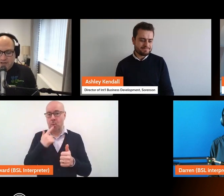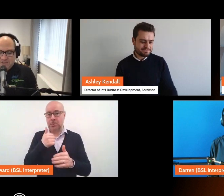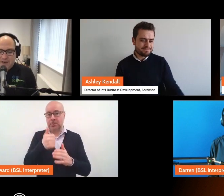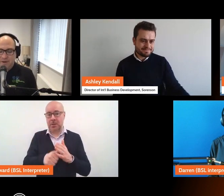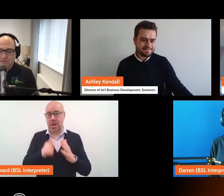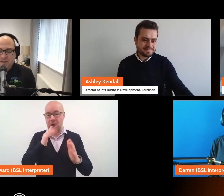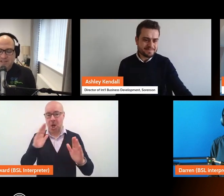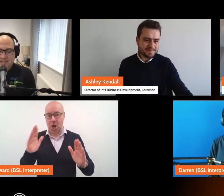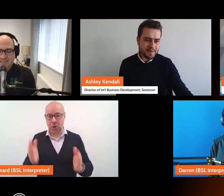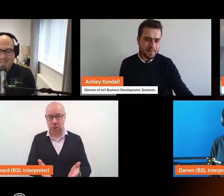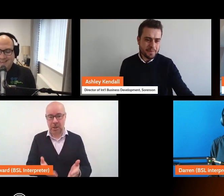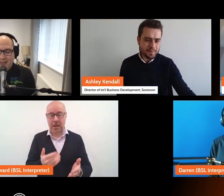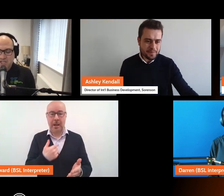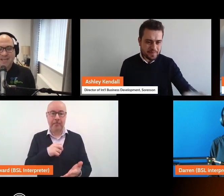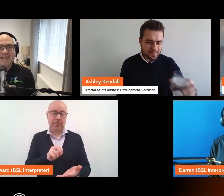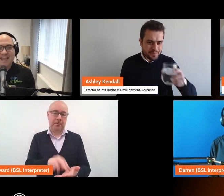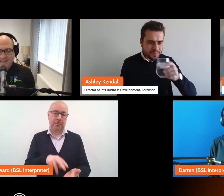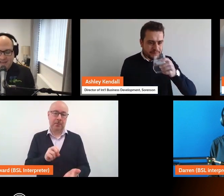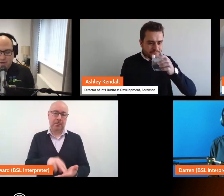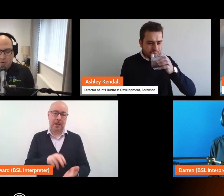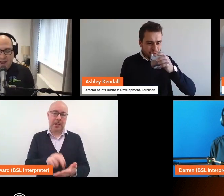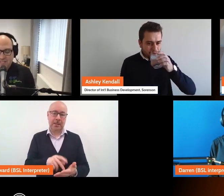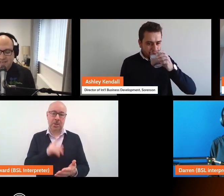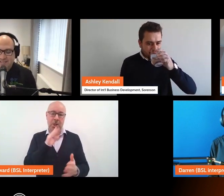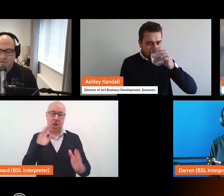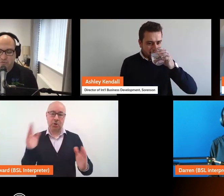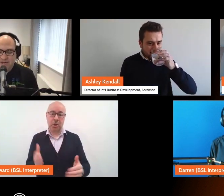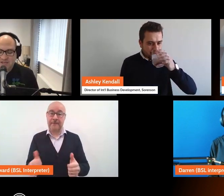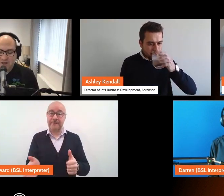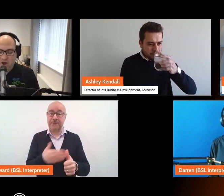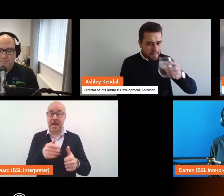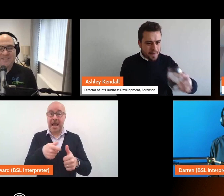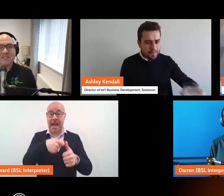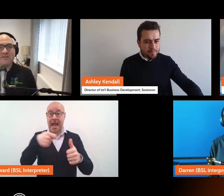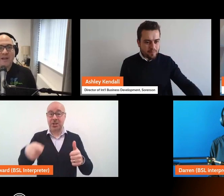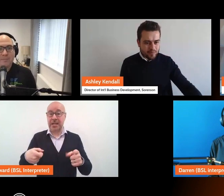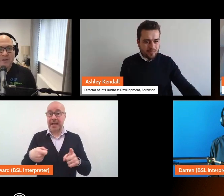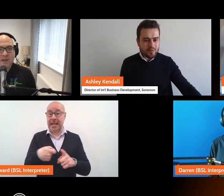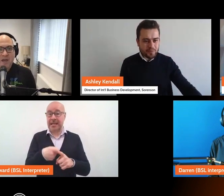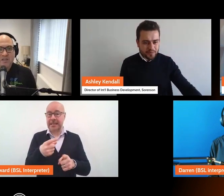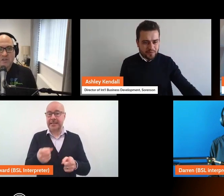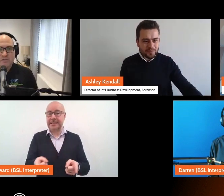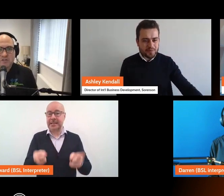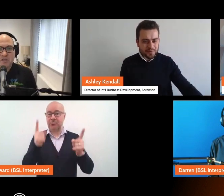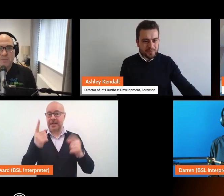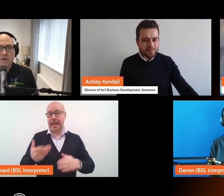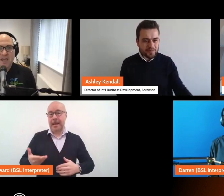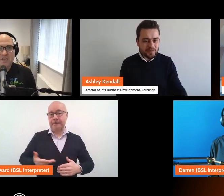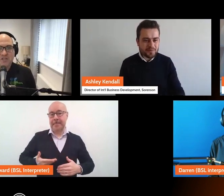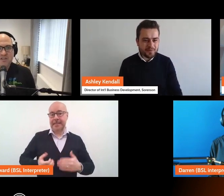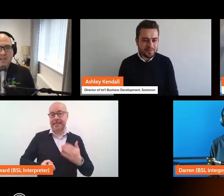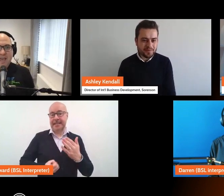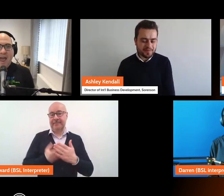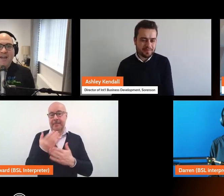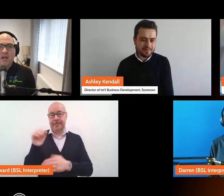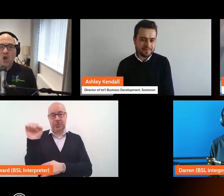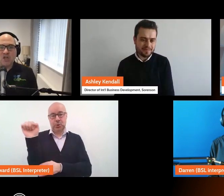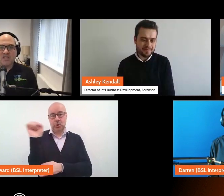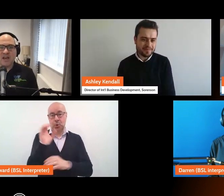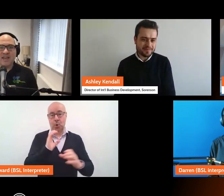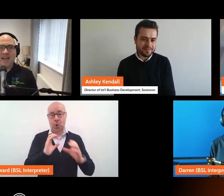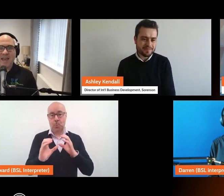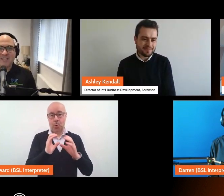that joining us today, my first guest is Ashley Kendall. Ashley is the Director of Business Development at Sorenson Communications.